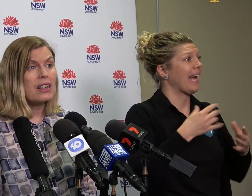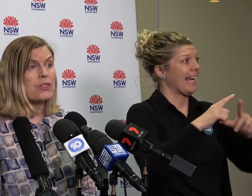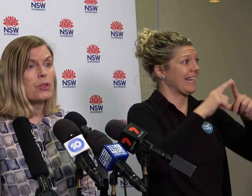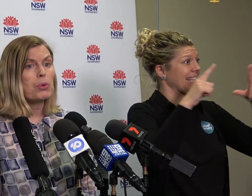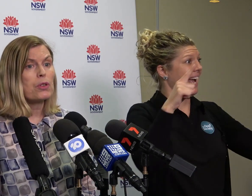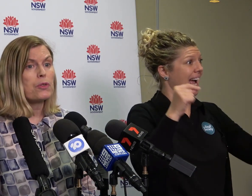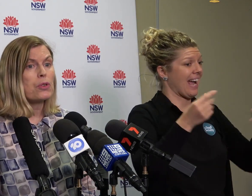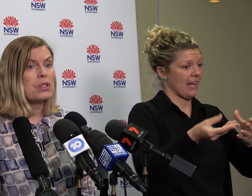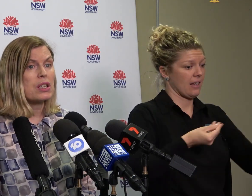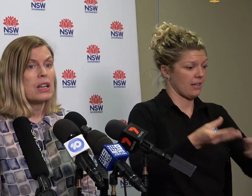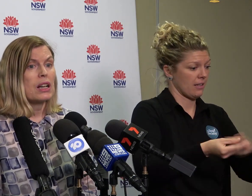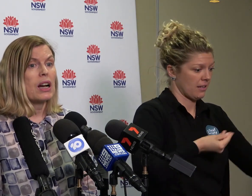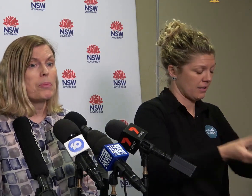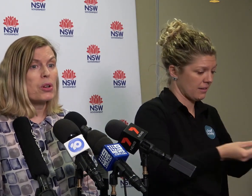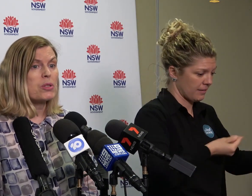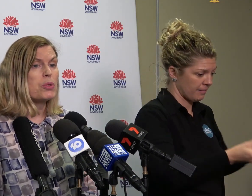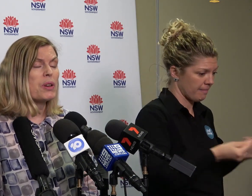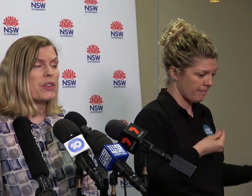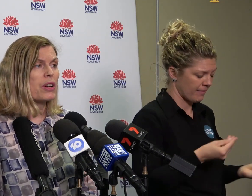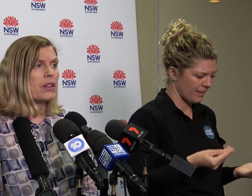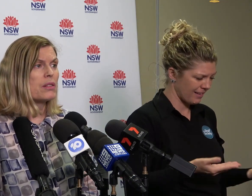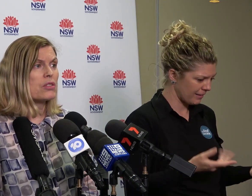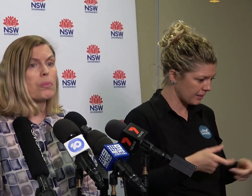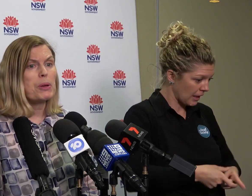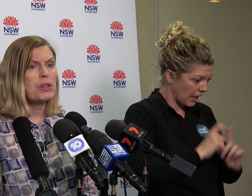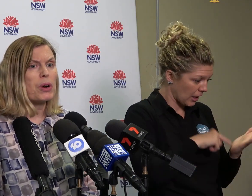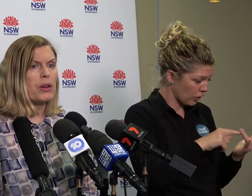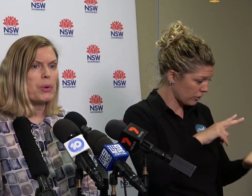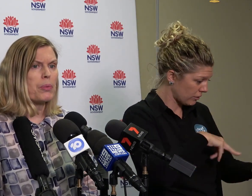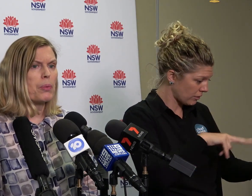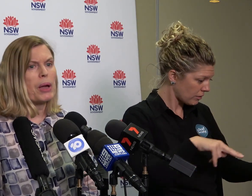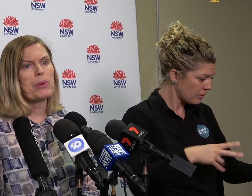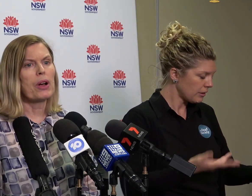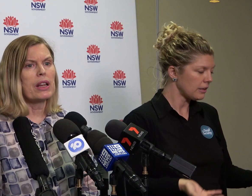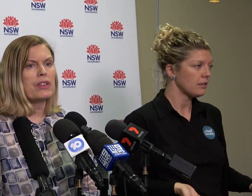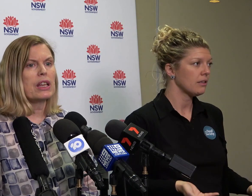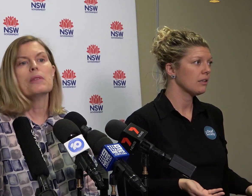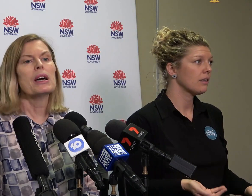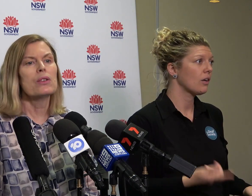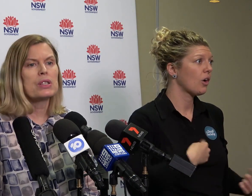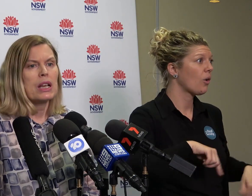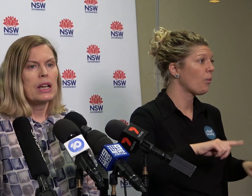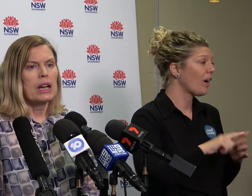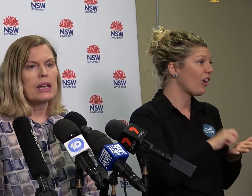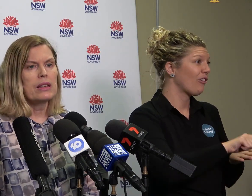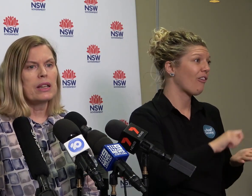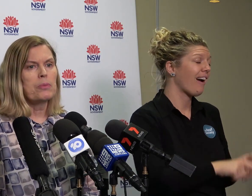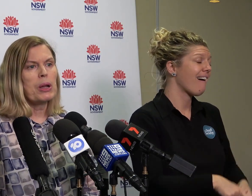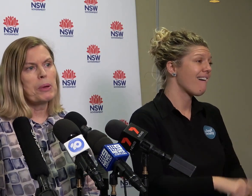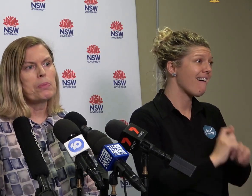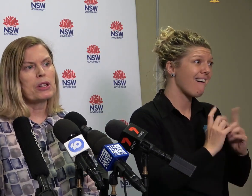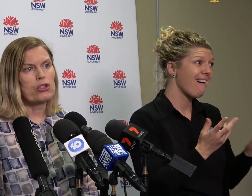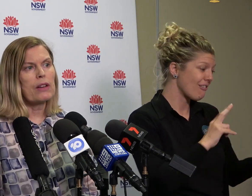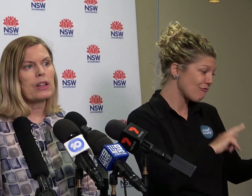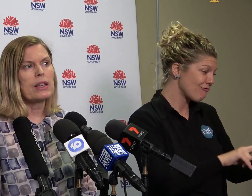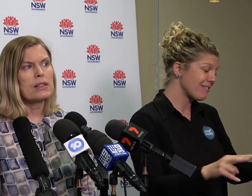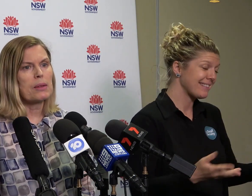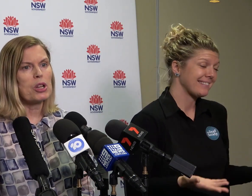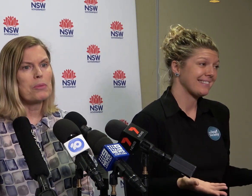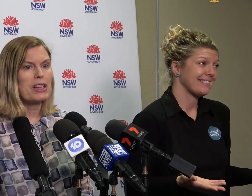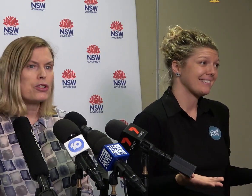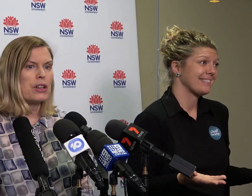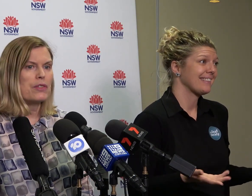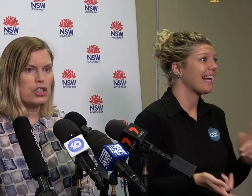the cards from Border Force are impossible. We're very sloppy with the way we write even emails, and then when people are